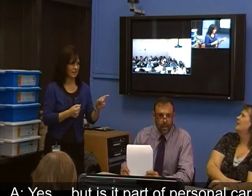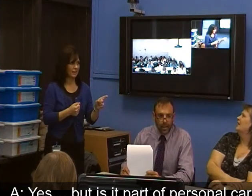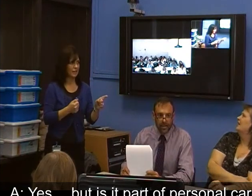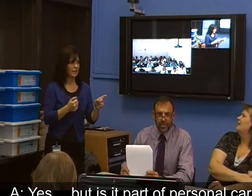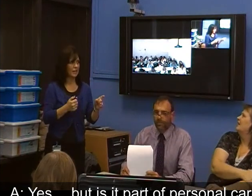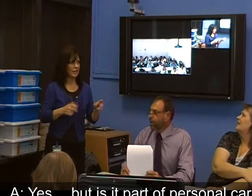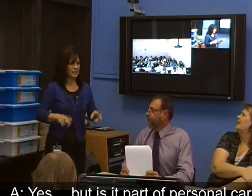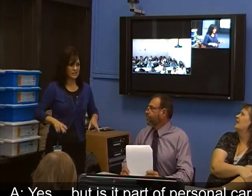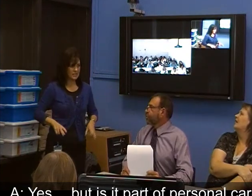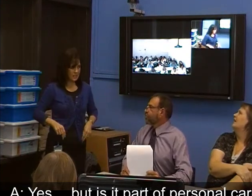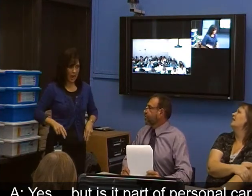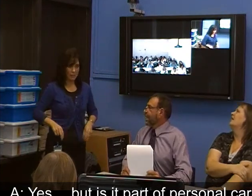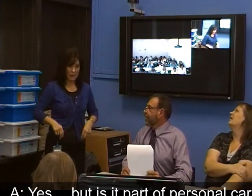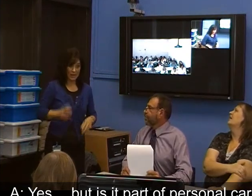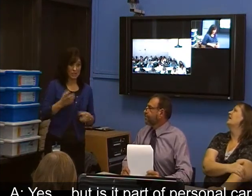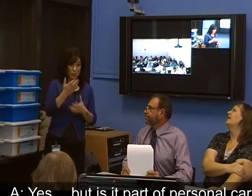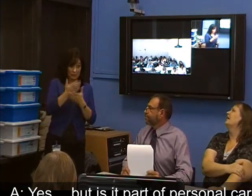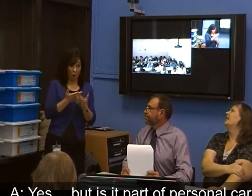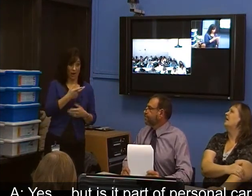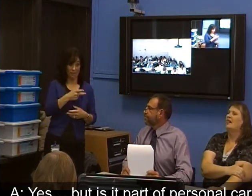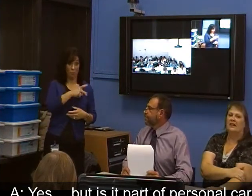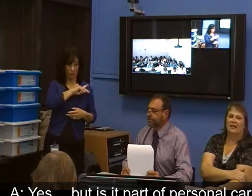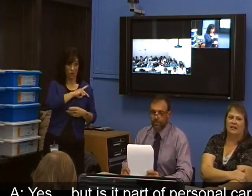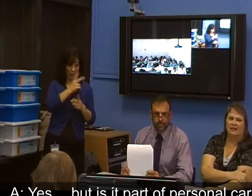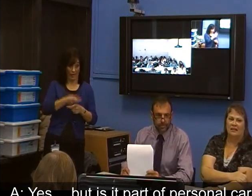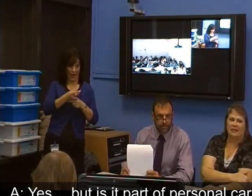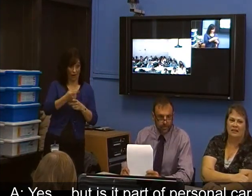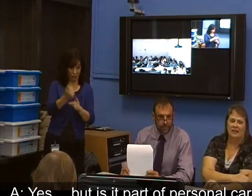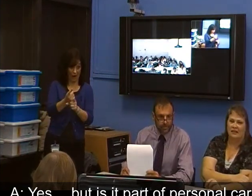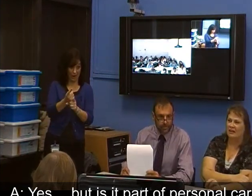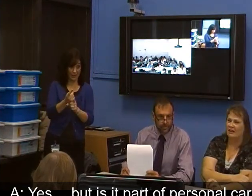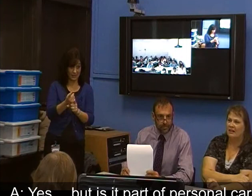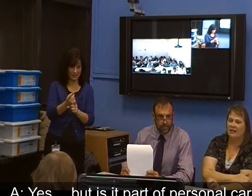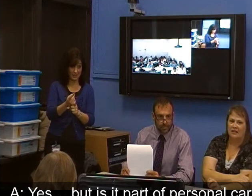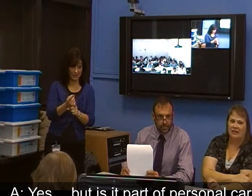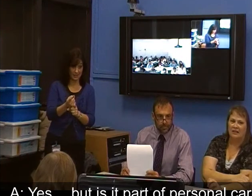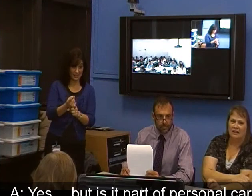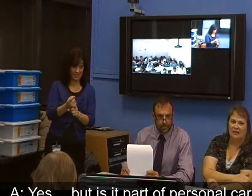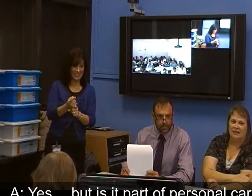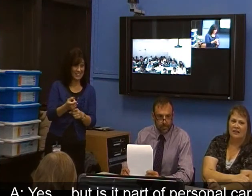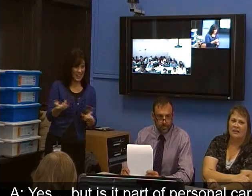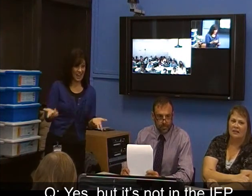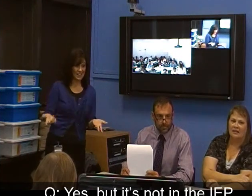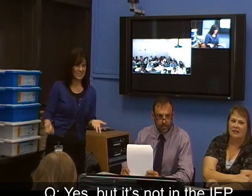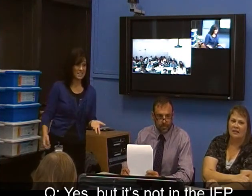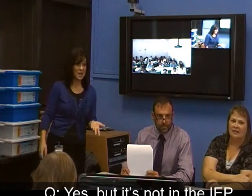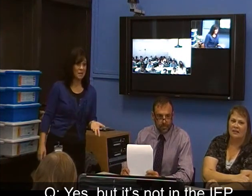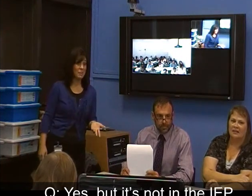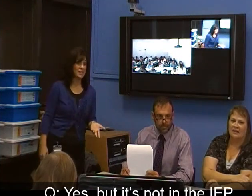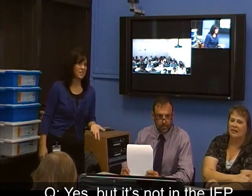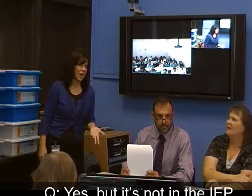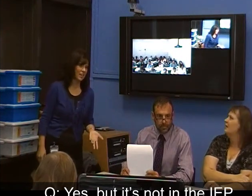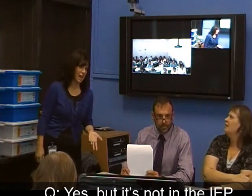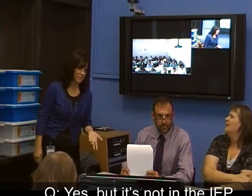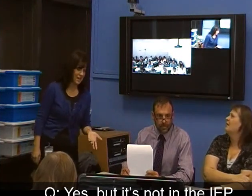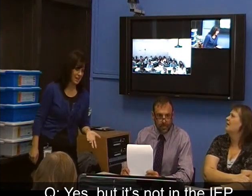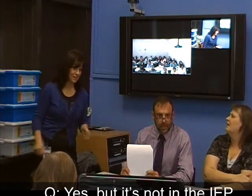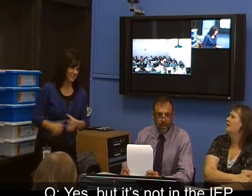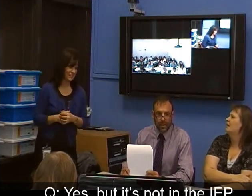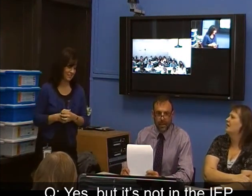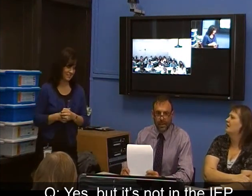F2? Is it part of personal care? Diapering is F1. Is it part of personal care? Diapering, yes. Yes. Yeah. Yes, but it's not in the